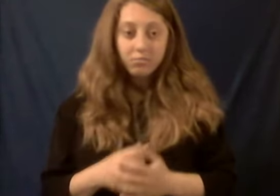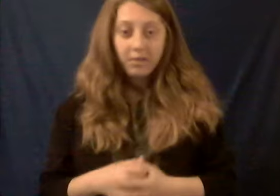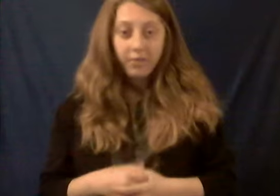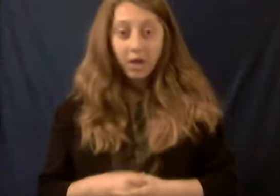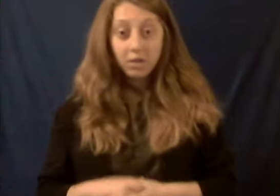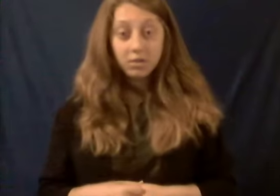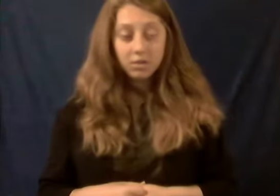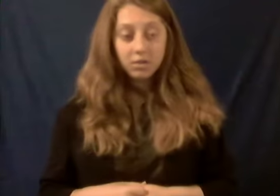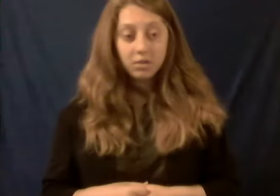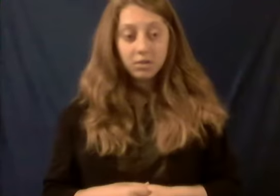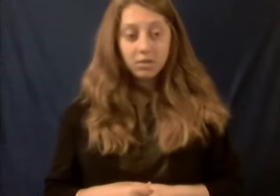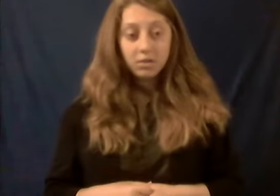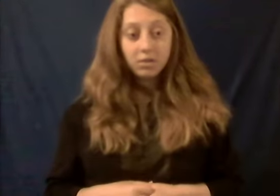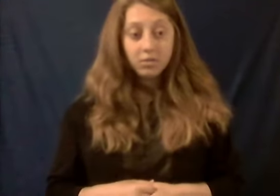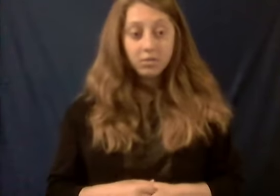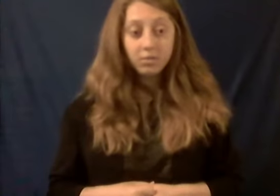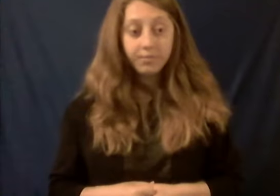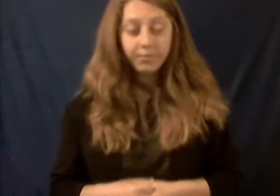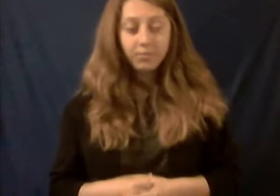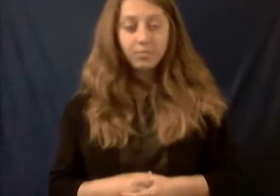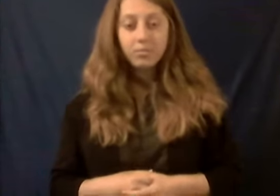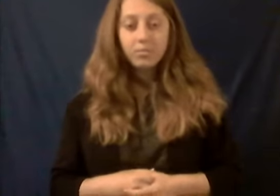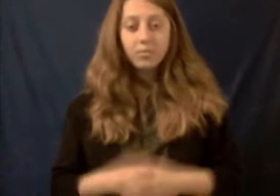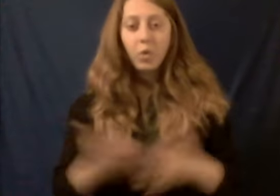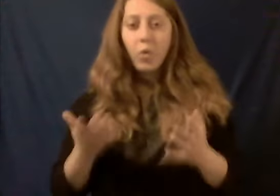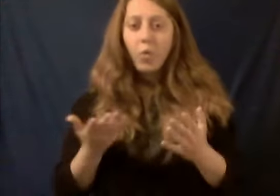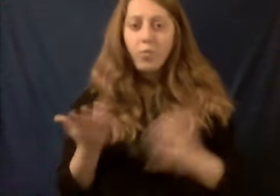That's fine. What is your social security number?